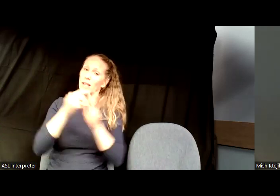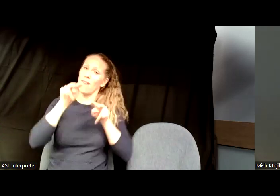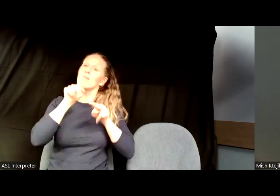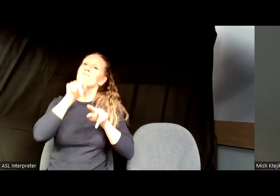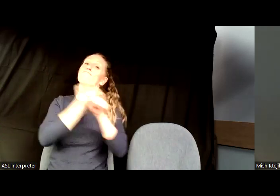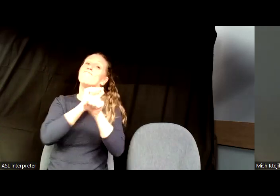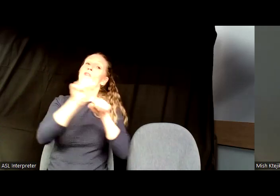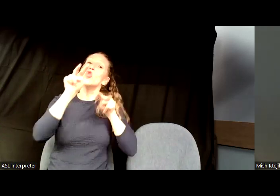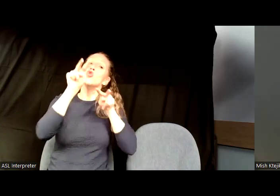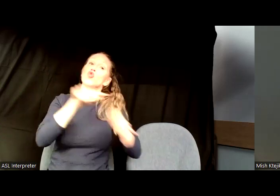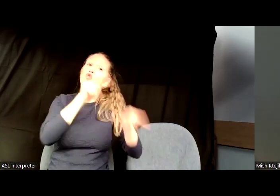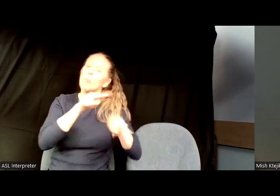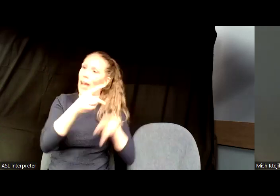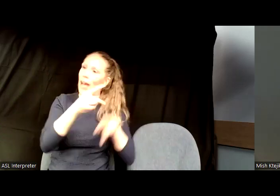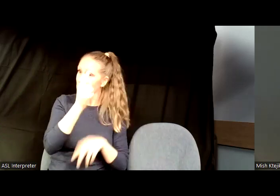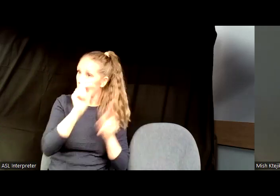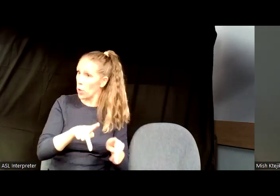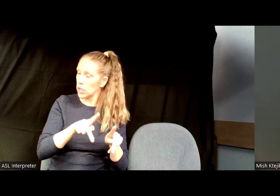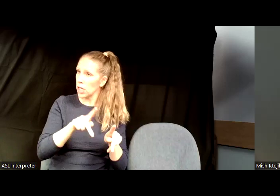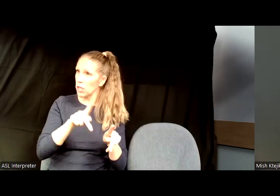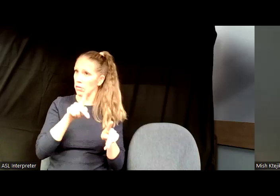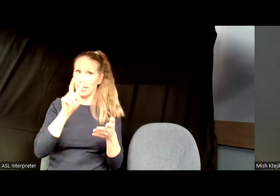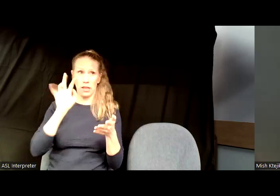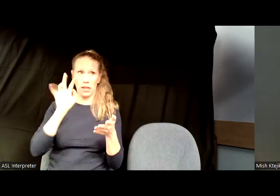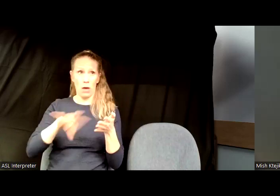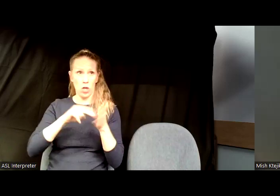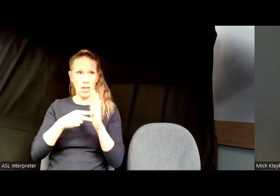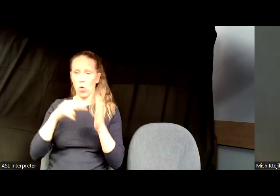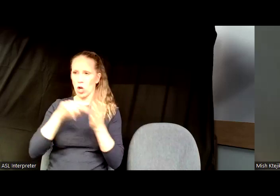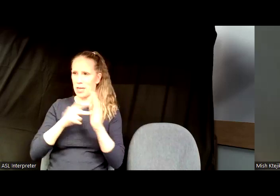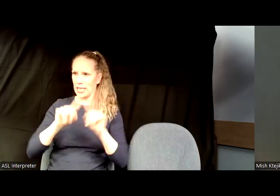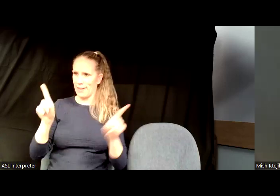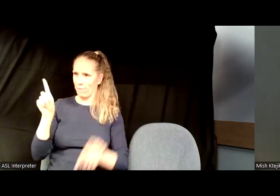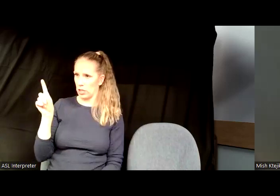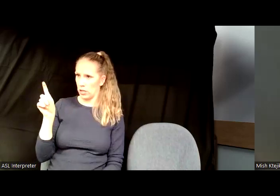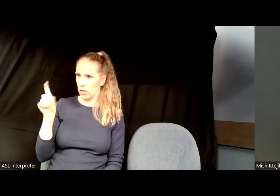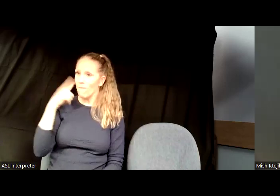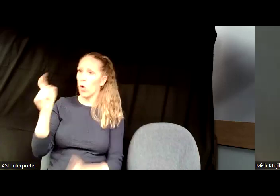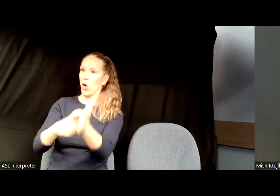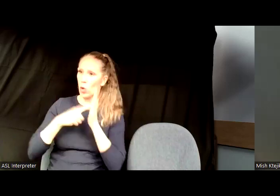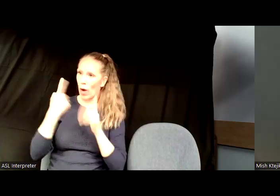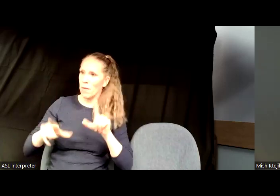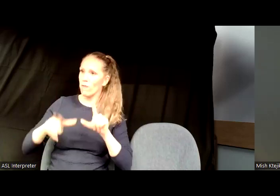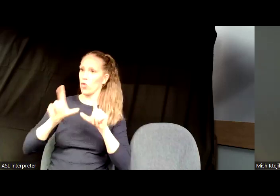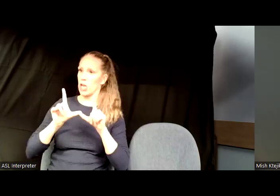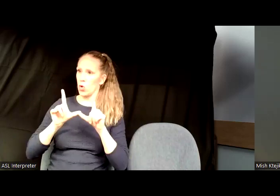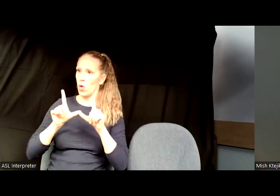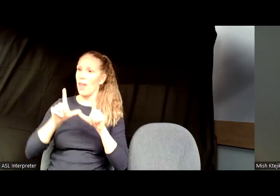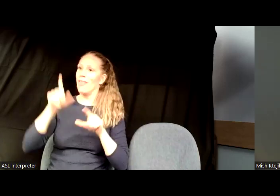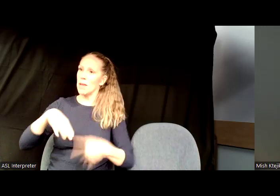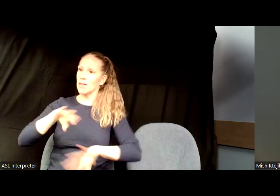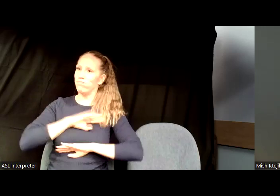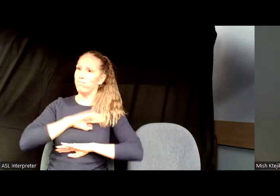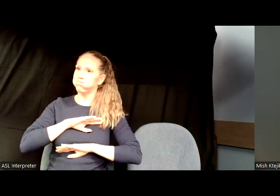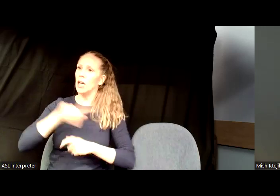mean? Or do you mean something different? As a requirement to renew, they have to have a certain